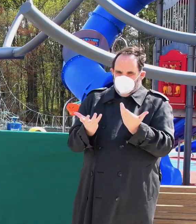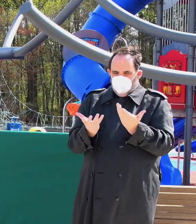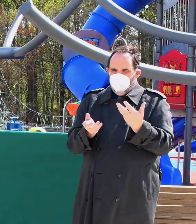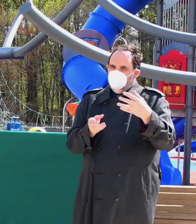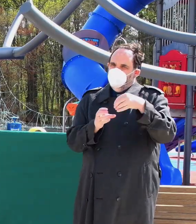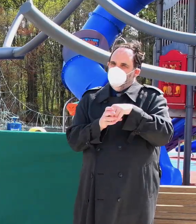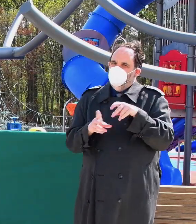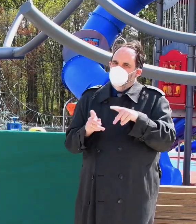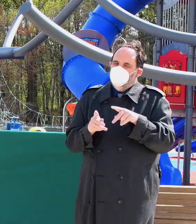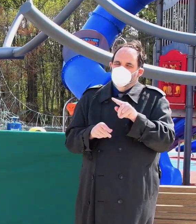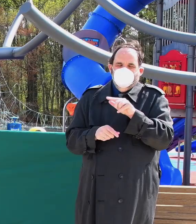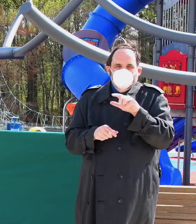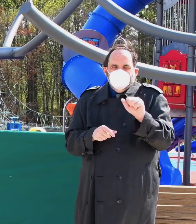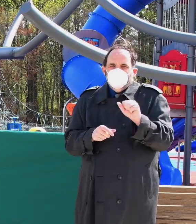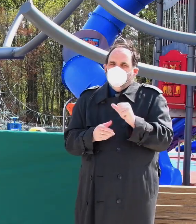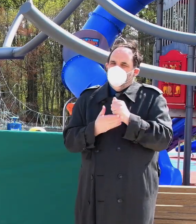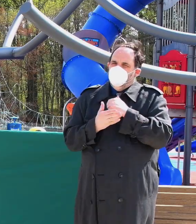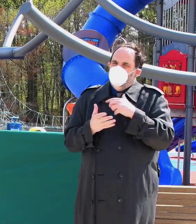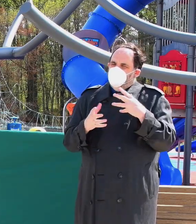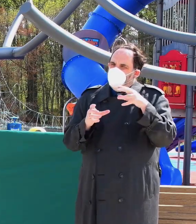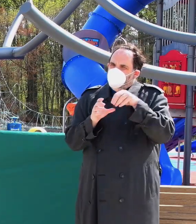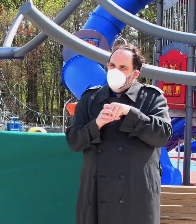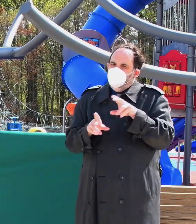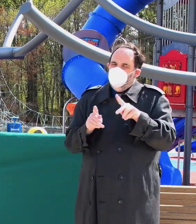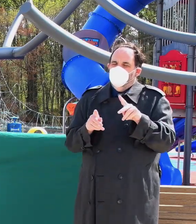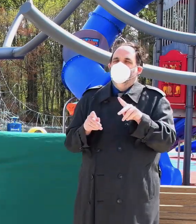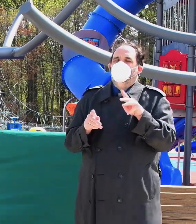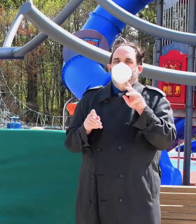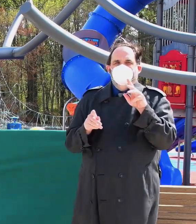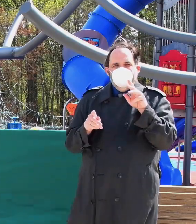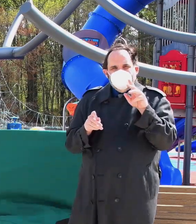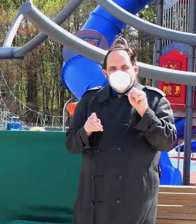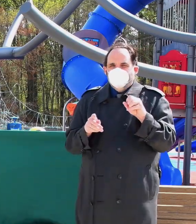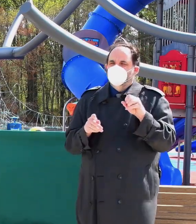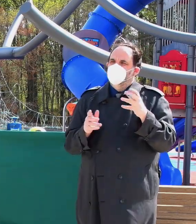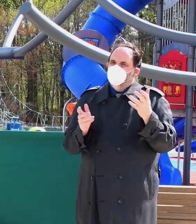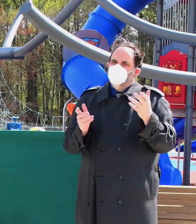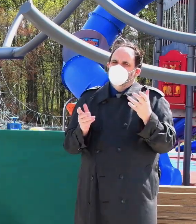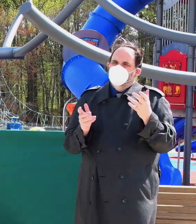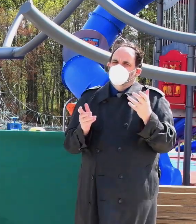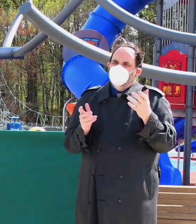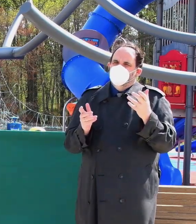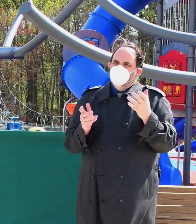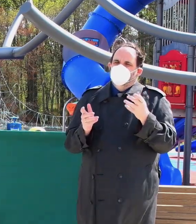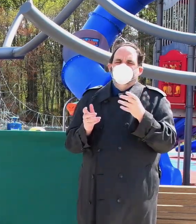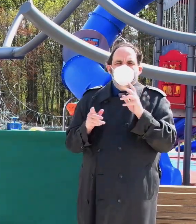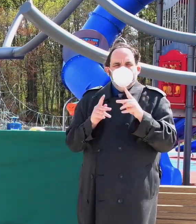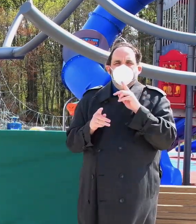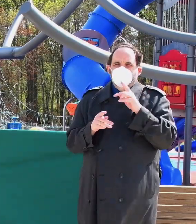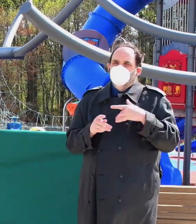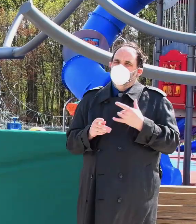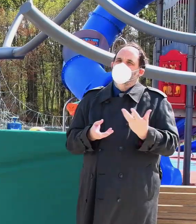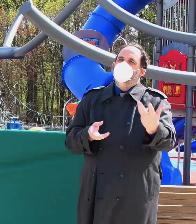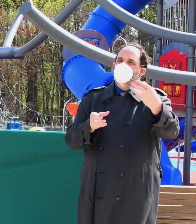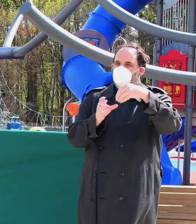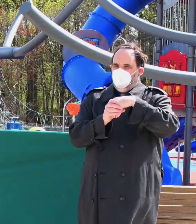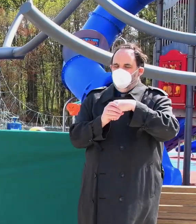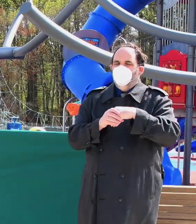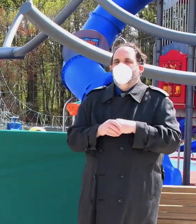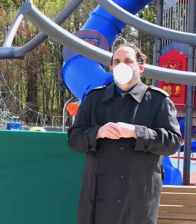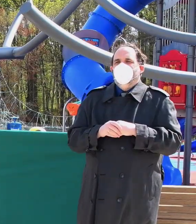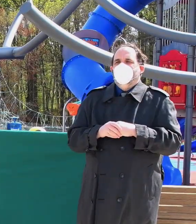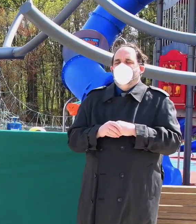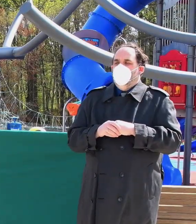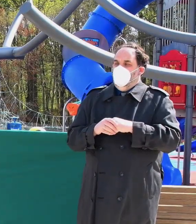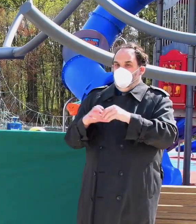mechanisms, those tools, the support that we can provide in order to drive real inclusion. The